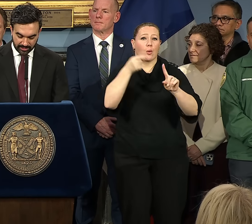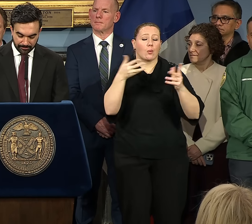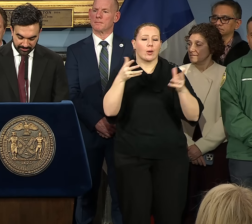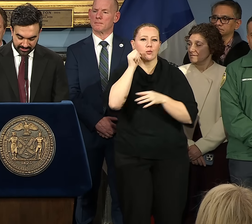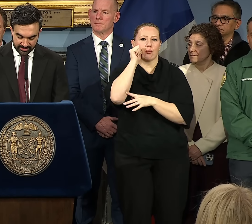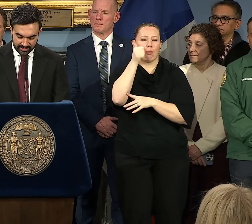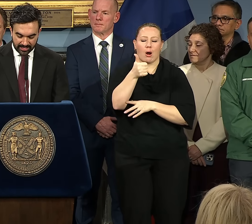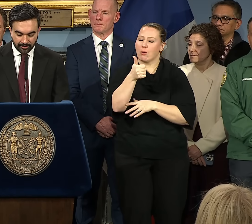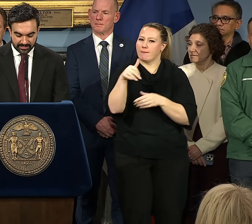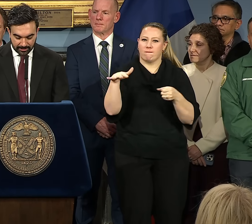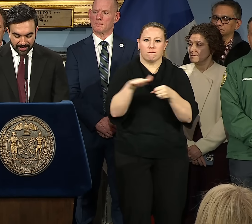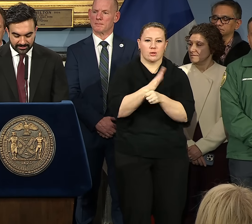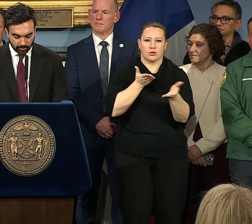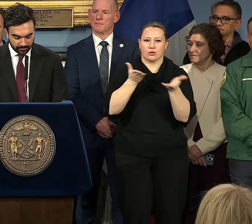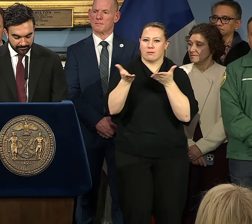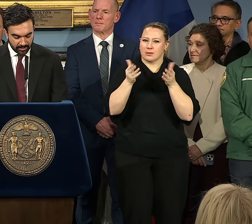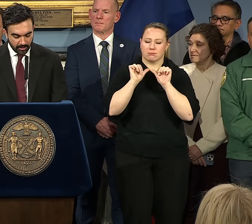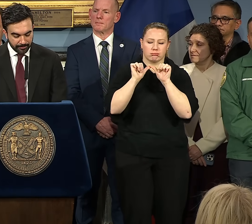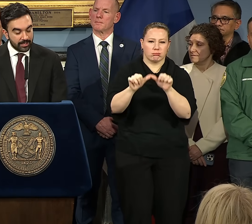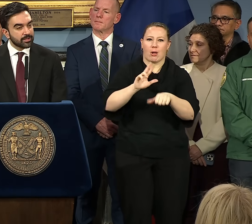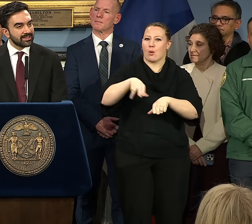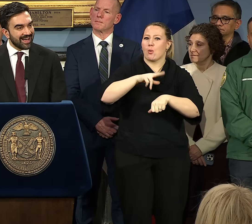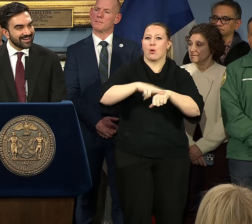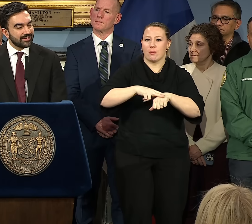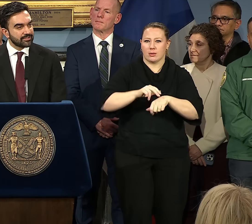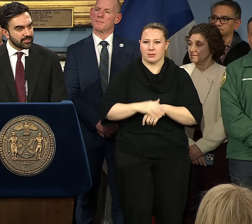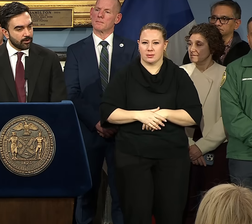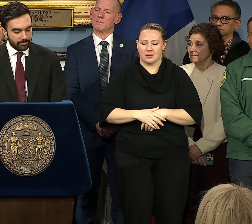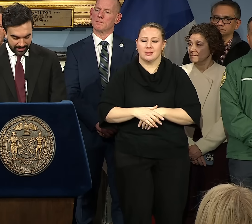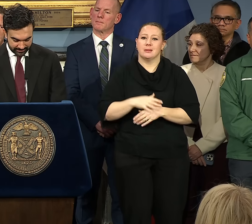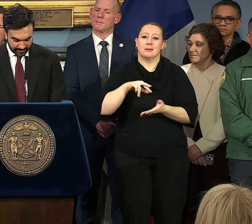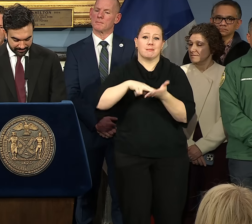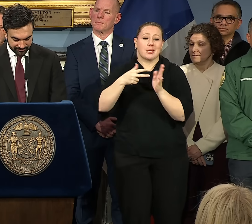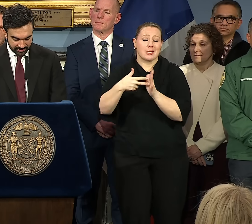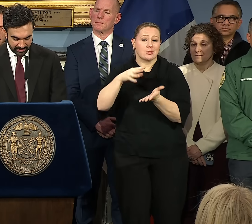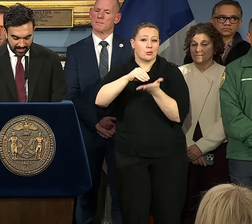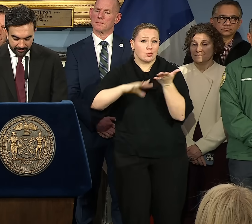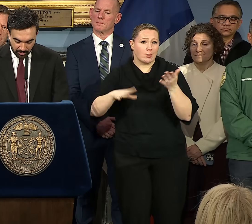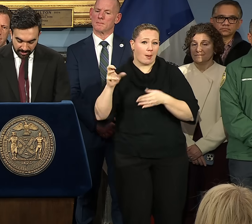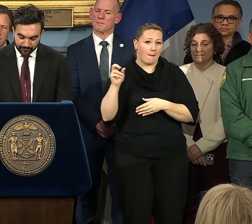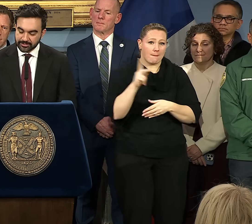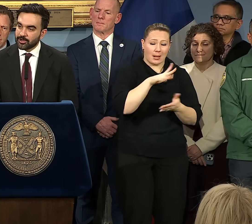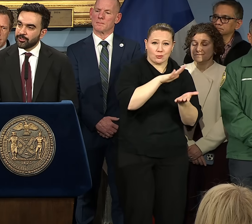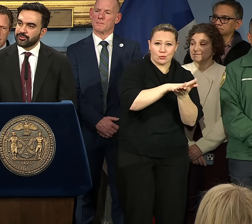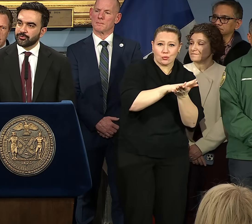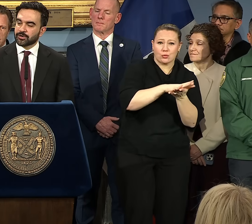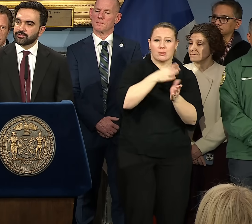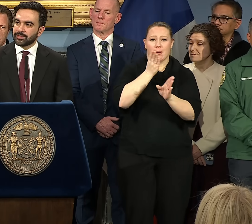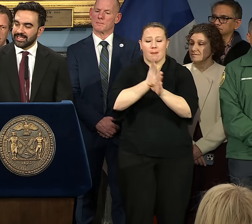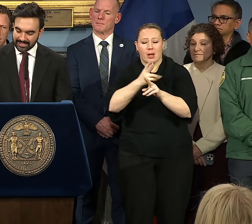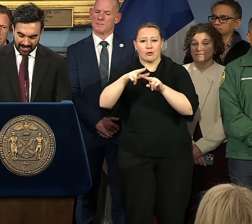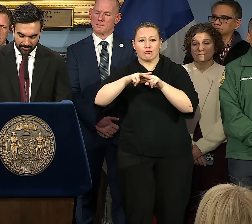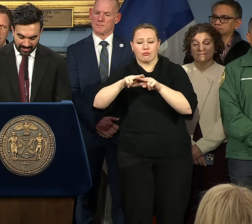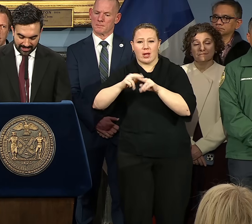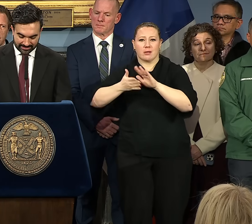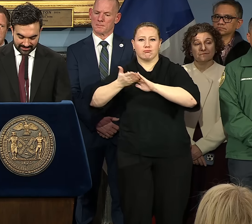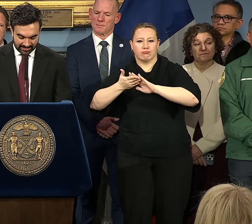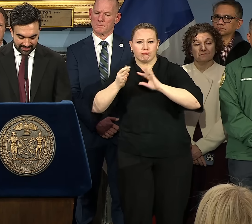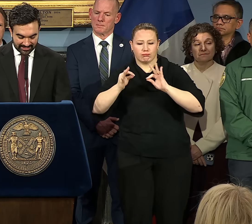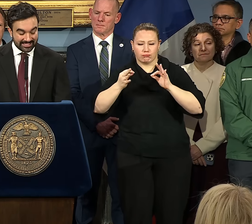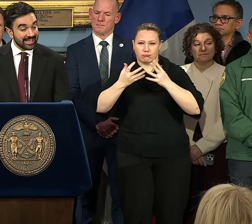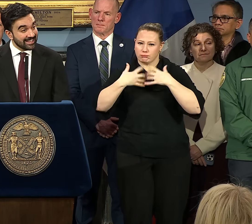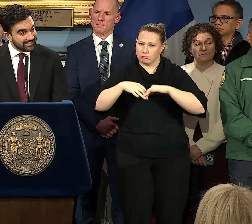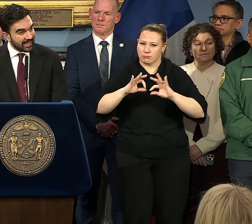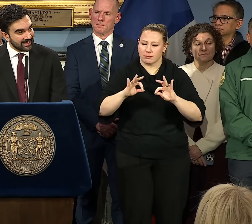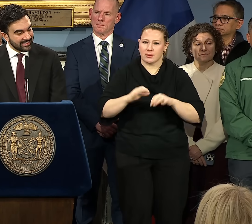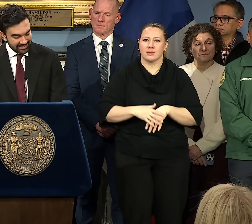at school in person, and our city back to normal, albeit with a lot of snow piled up. I am grateful to all the New Yorkers who heeded our guidance